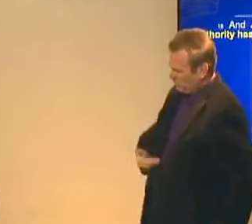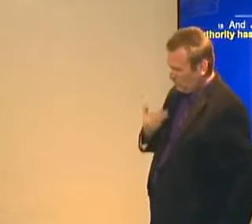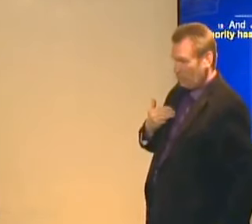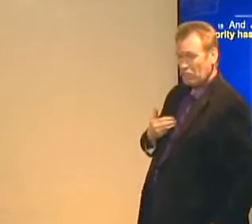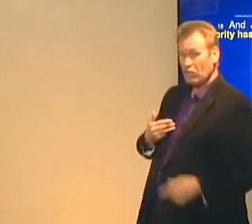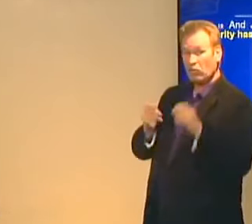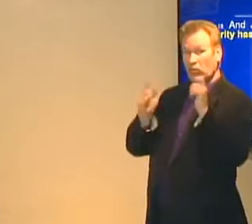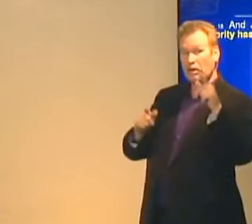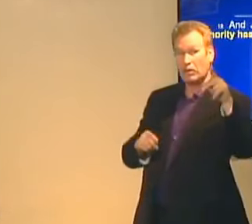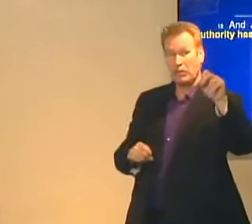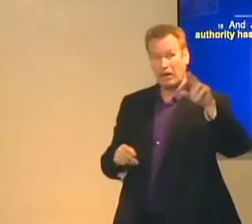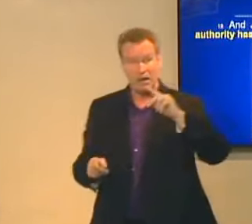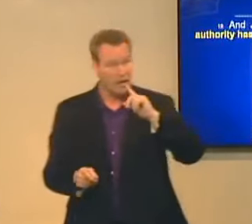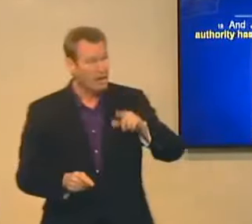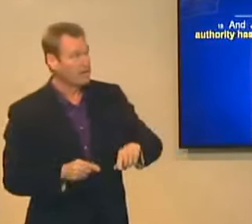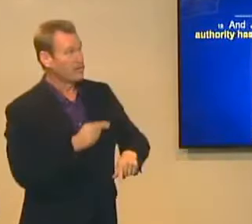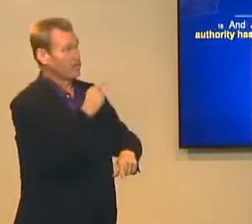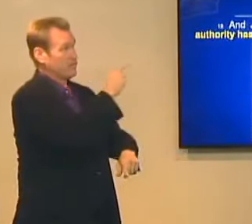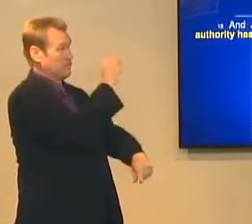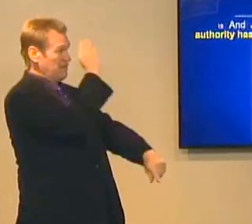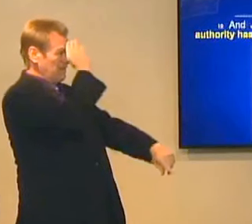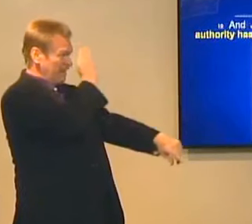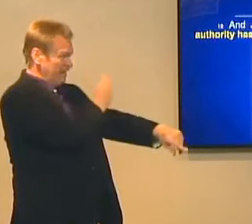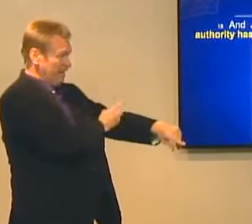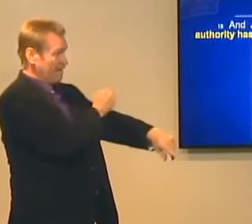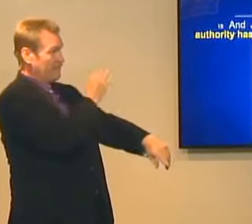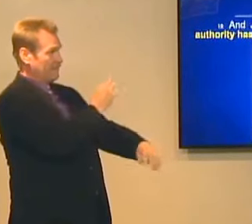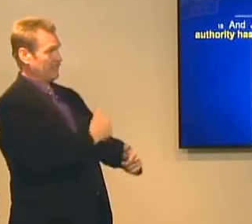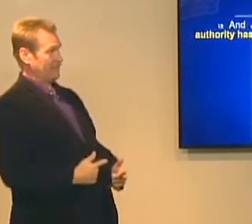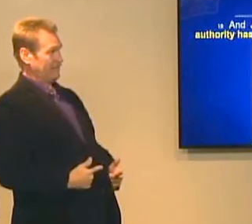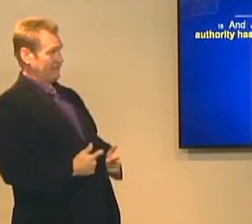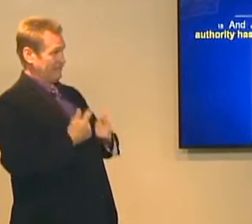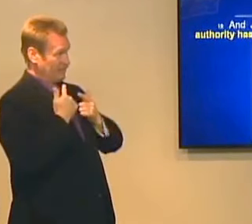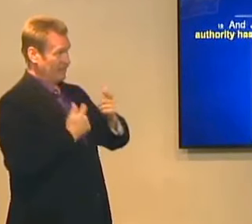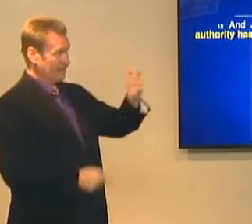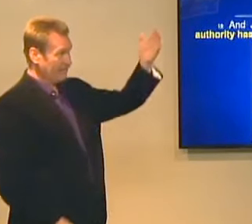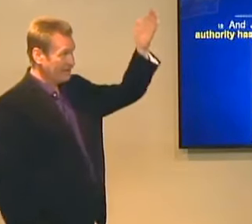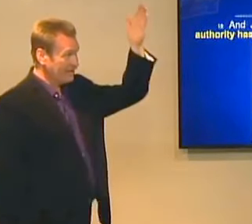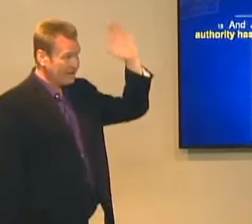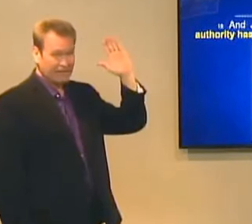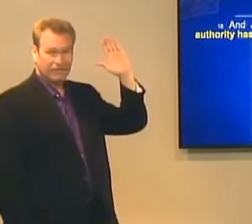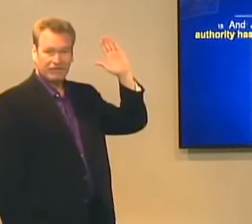been with me for three years. Who do you say that I am? So Peter answers, You are the son of the living God.